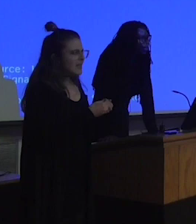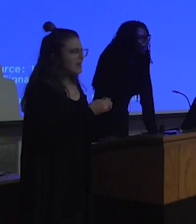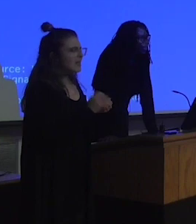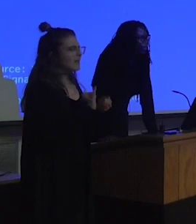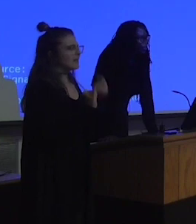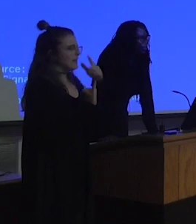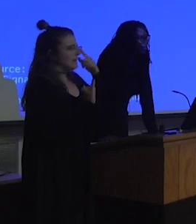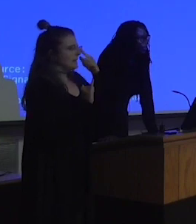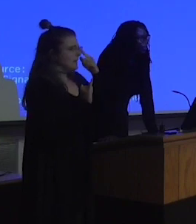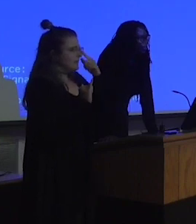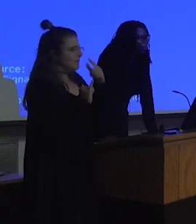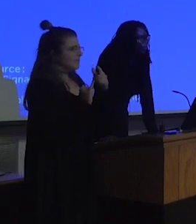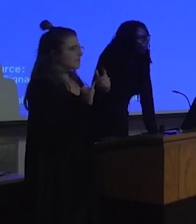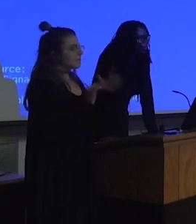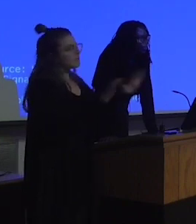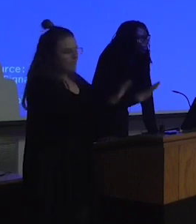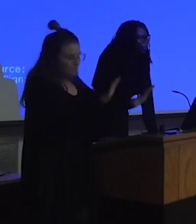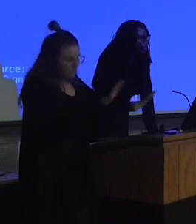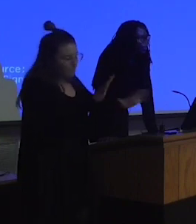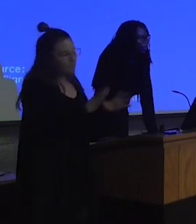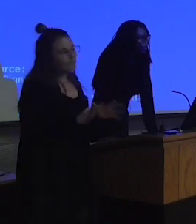like, having them,